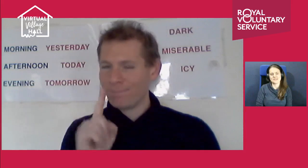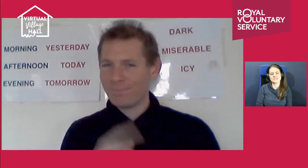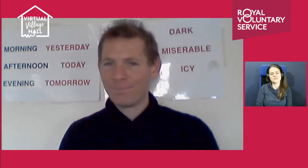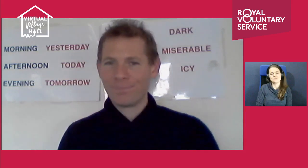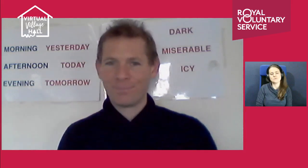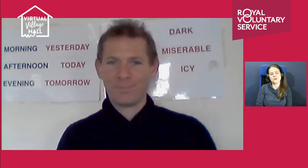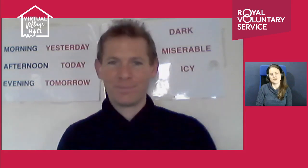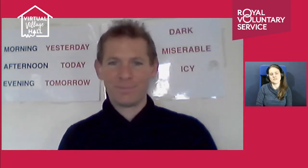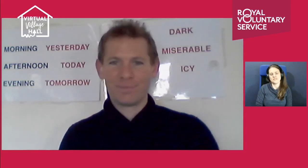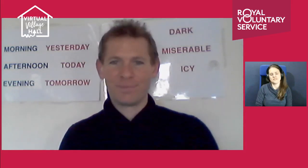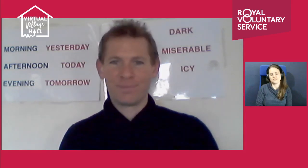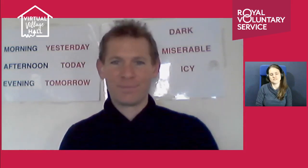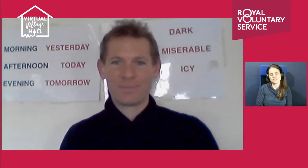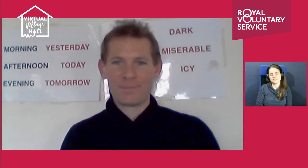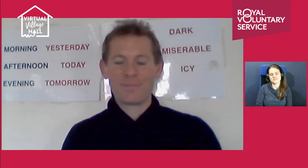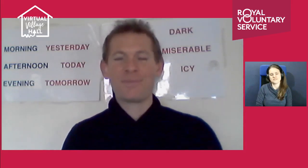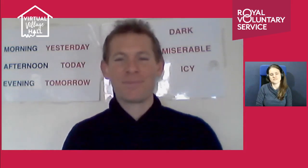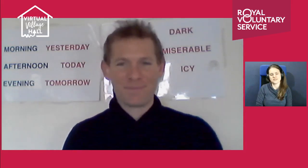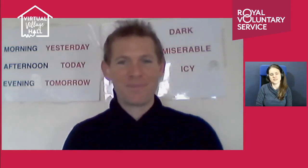Okay, so number 1.